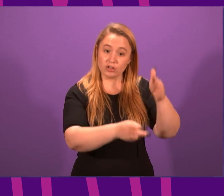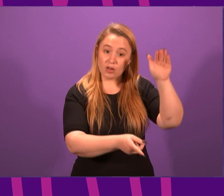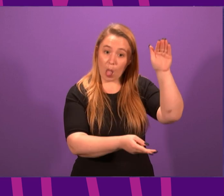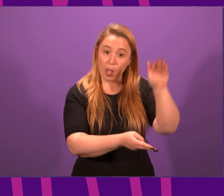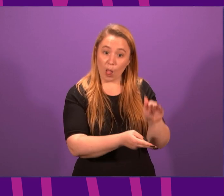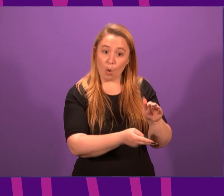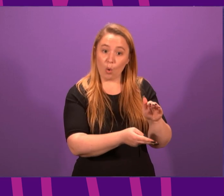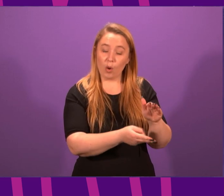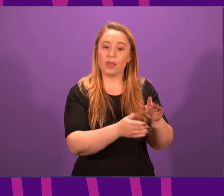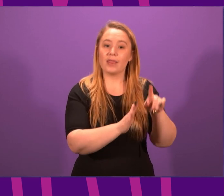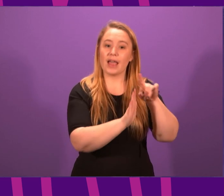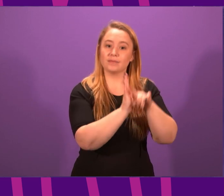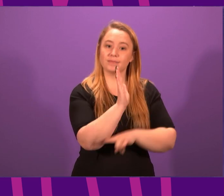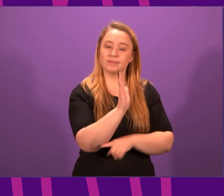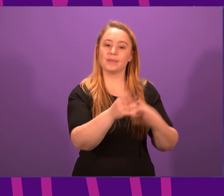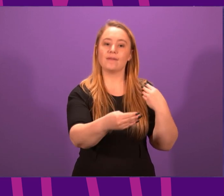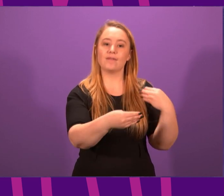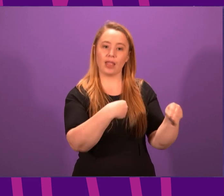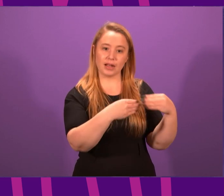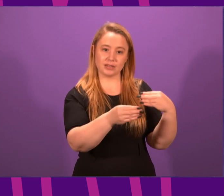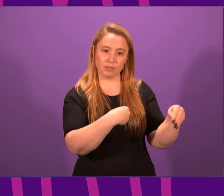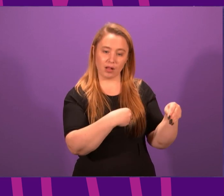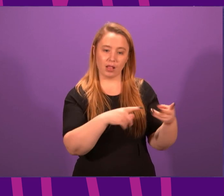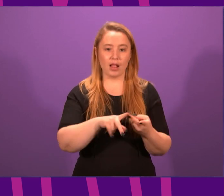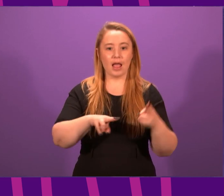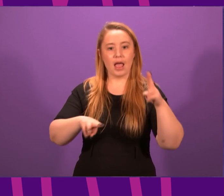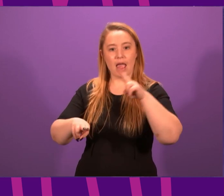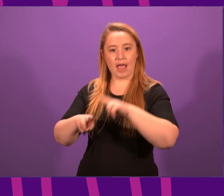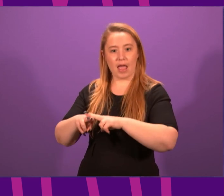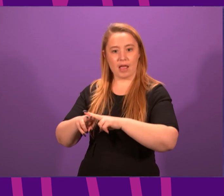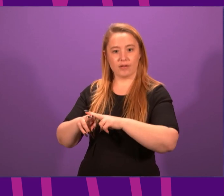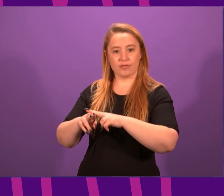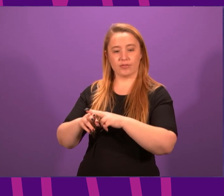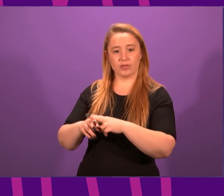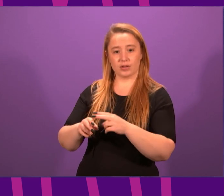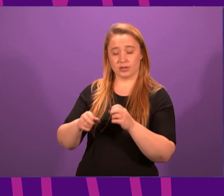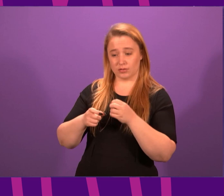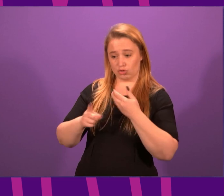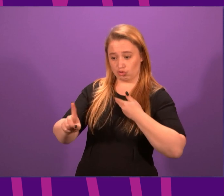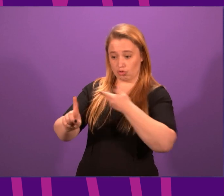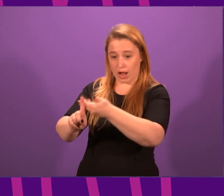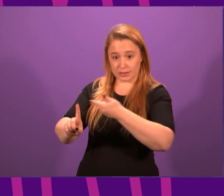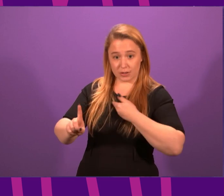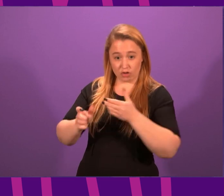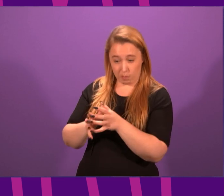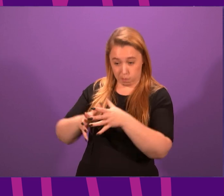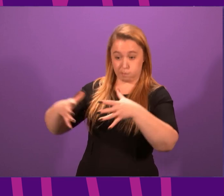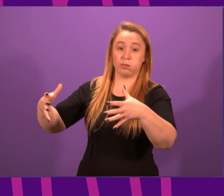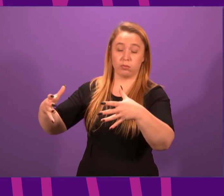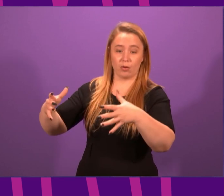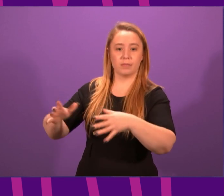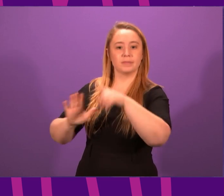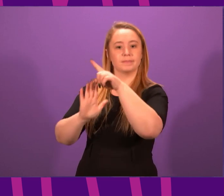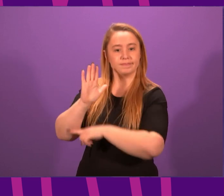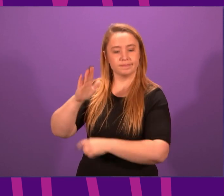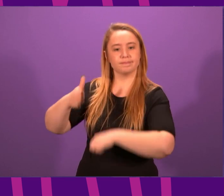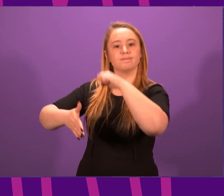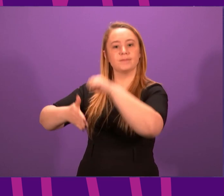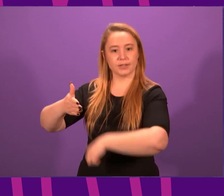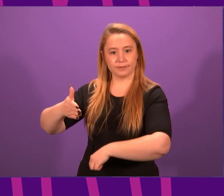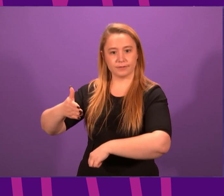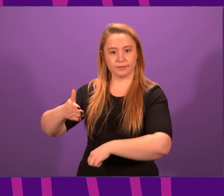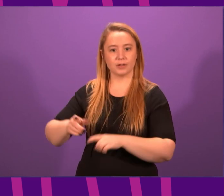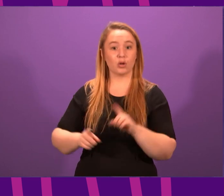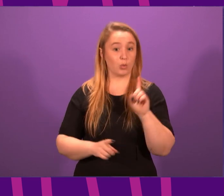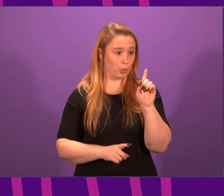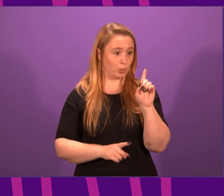have to live under the same restrictions as areas experiencing very high level of transmission. That clearly comes with a challenge